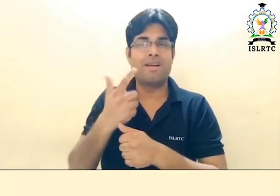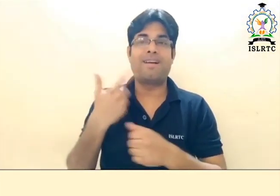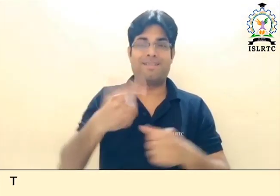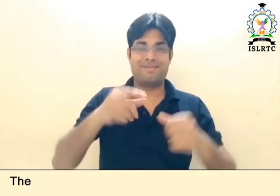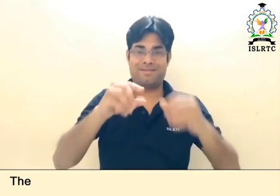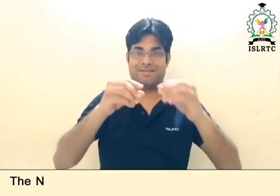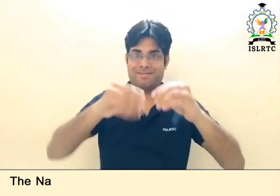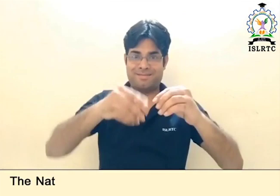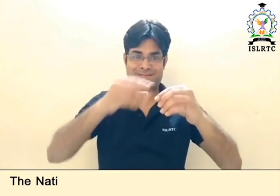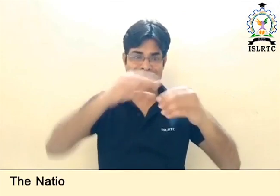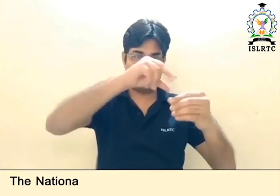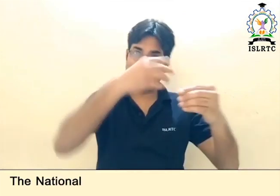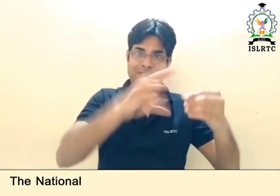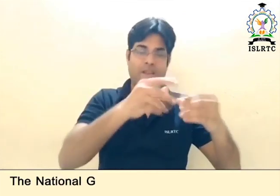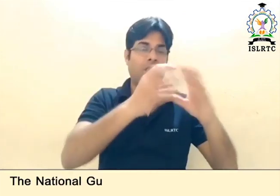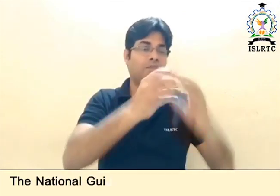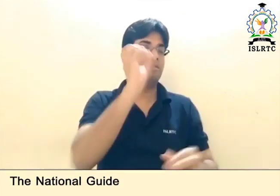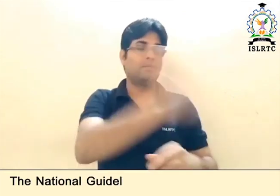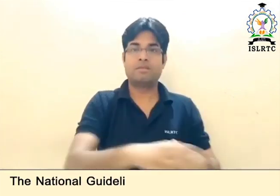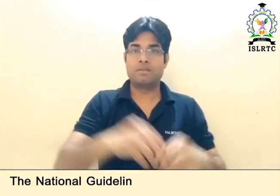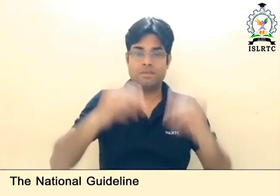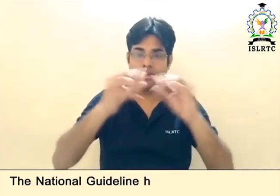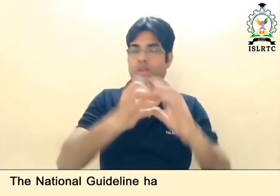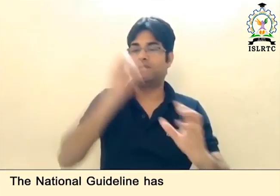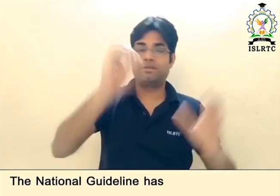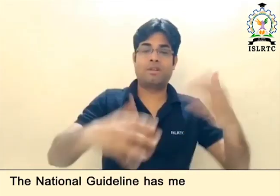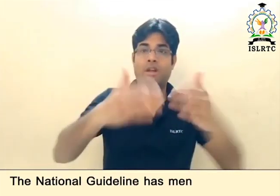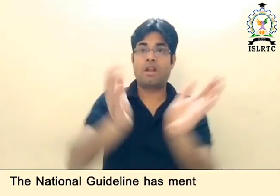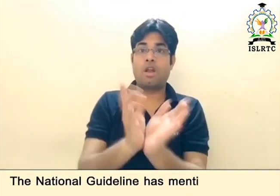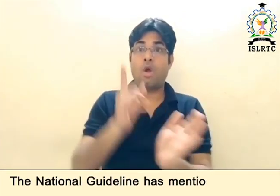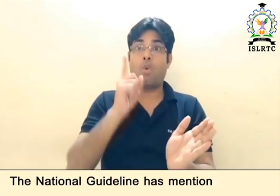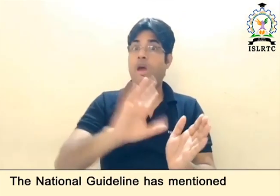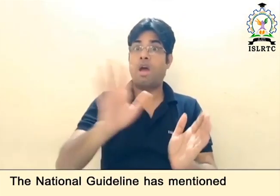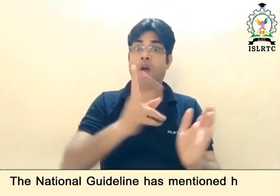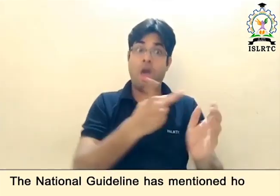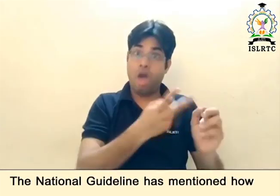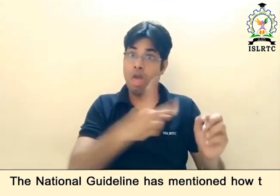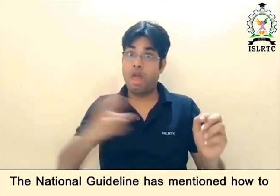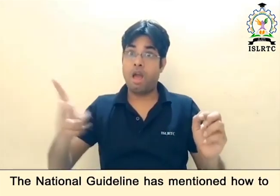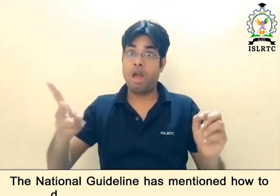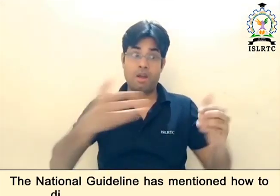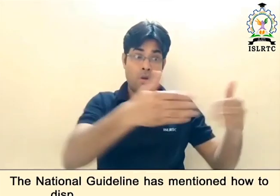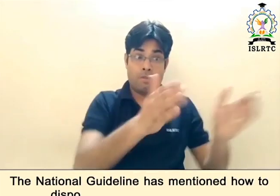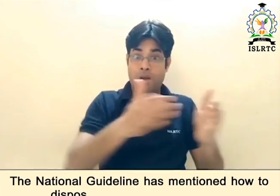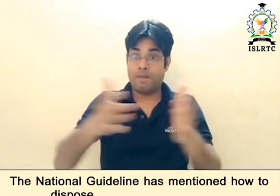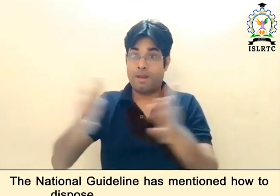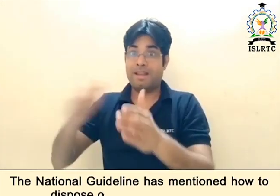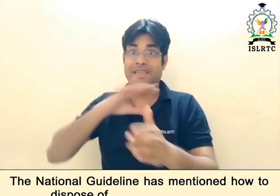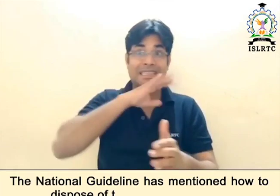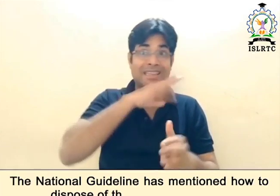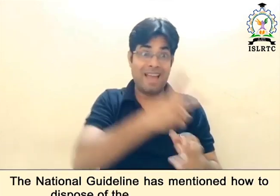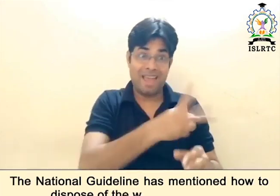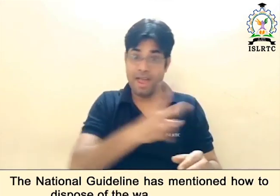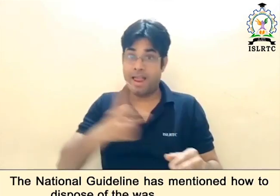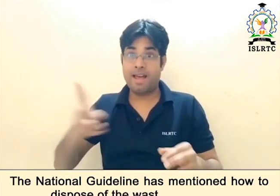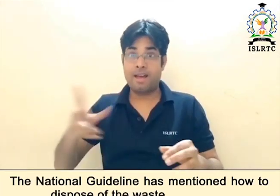In the national guidance, they have mentioned how to dispose the waste in a